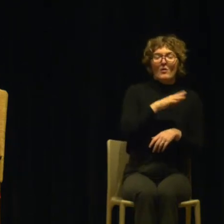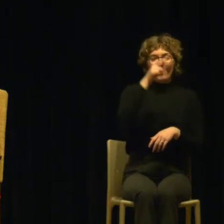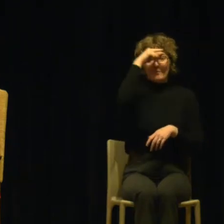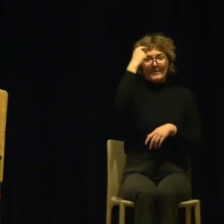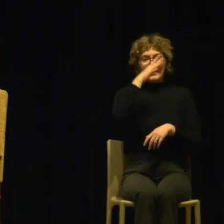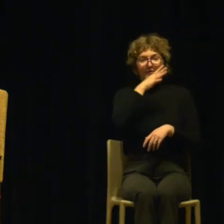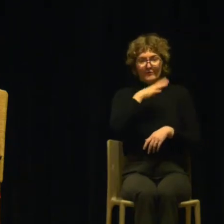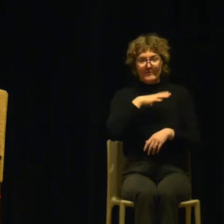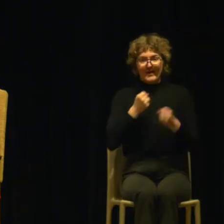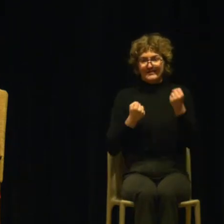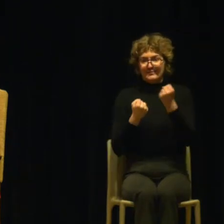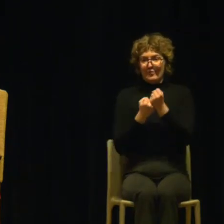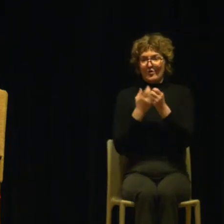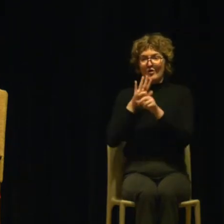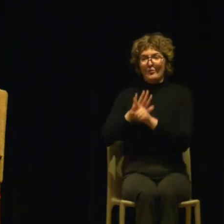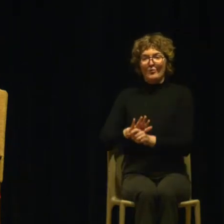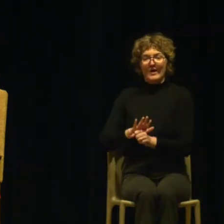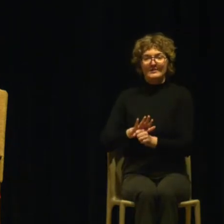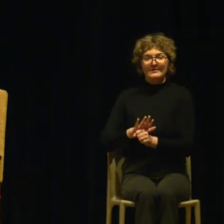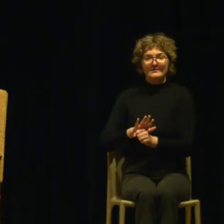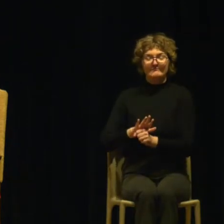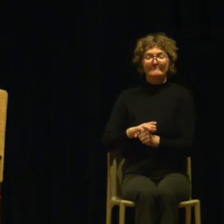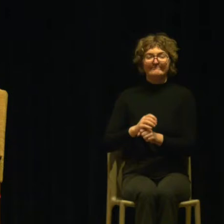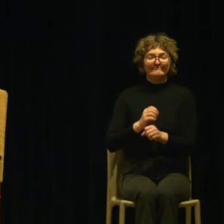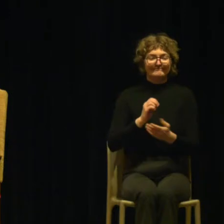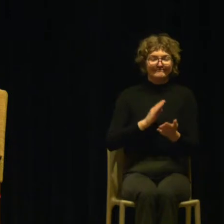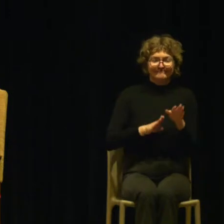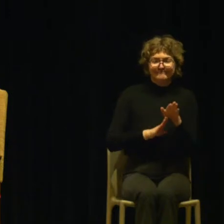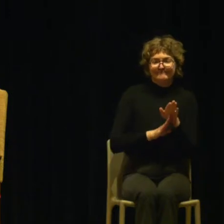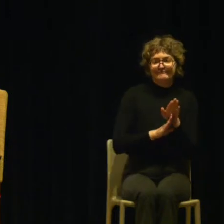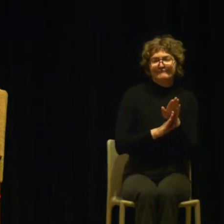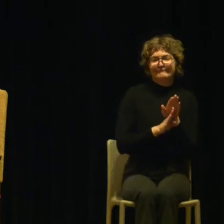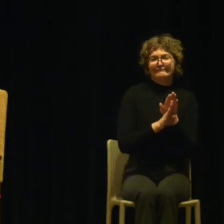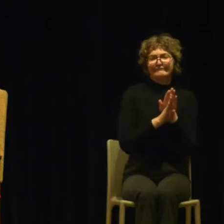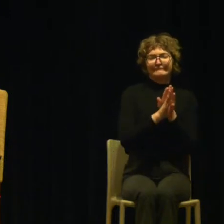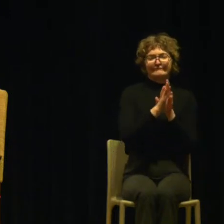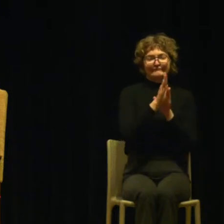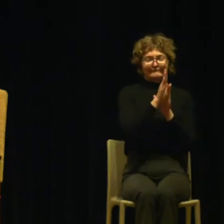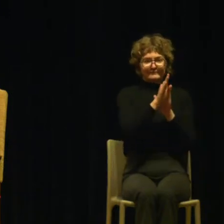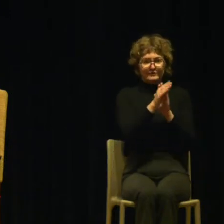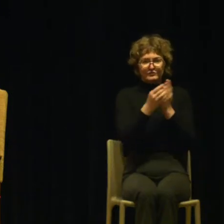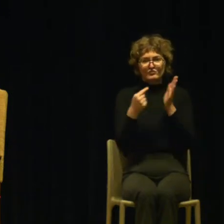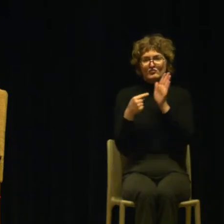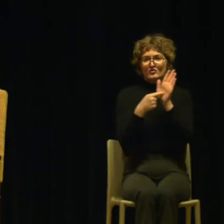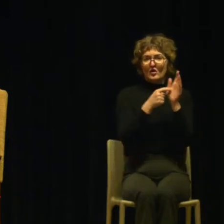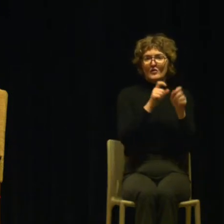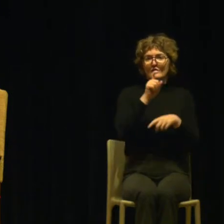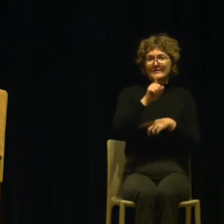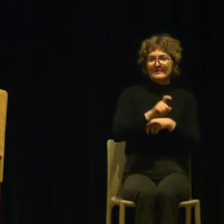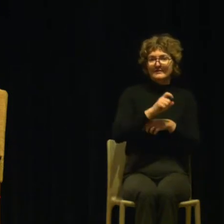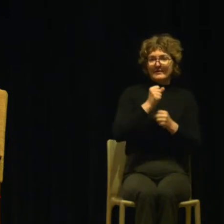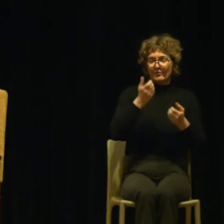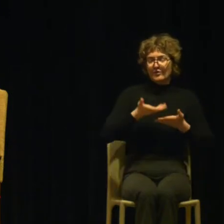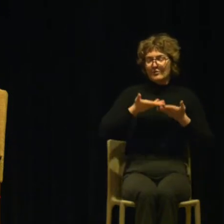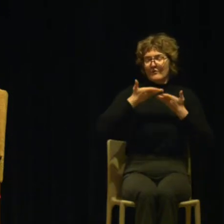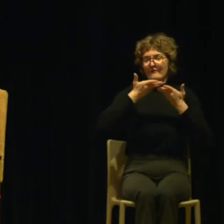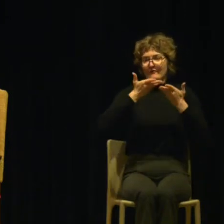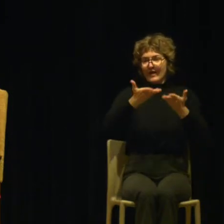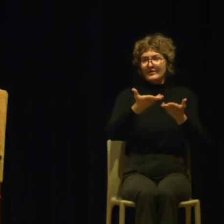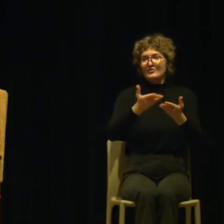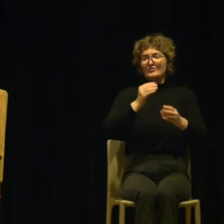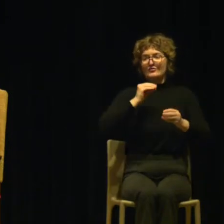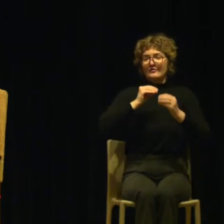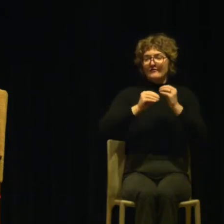really evolved to address those needs, which is why I want to give you the tools that you need. And let me say